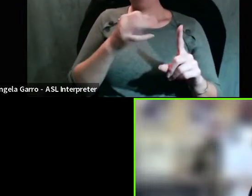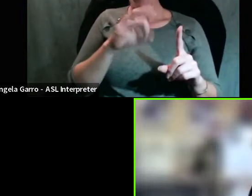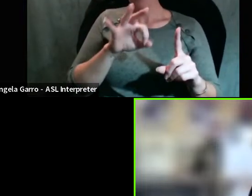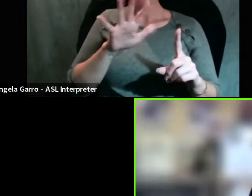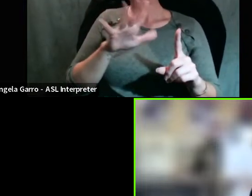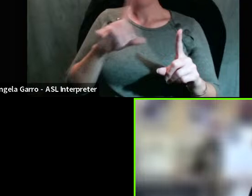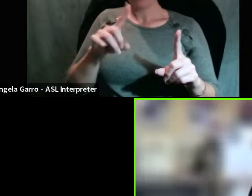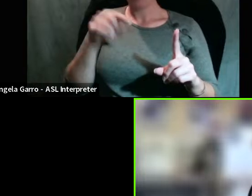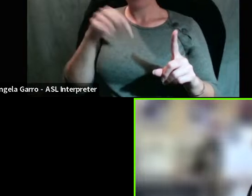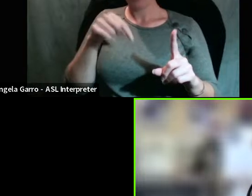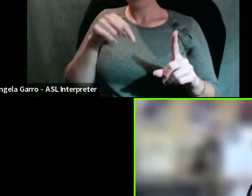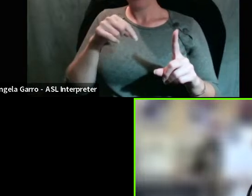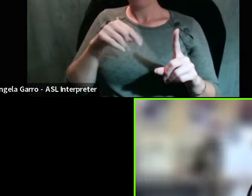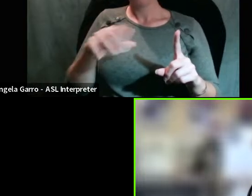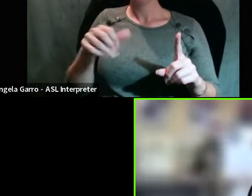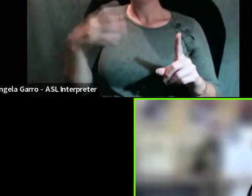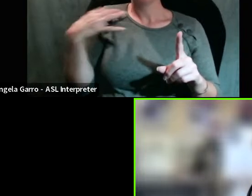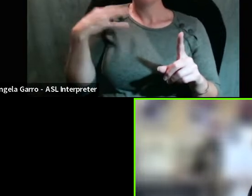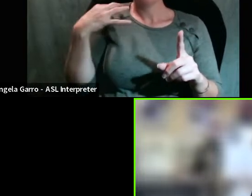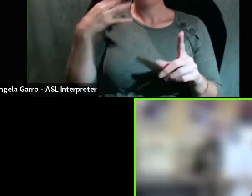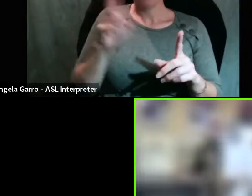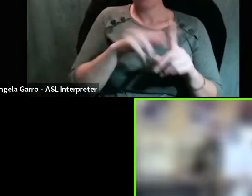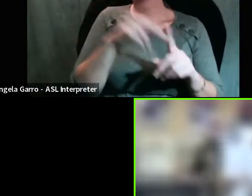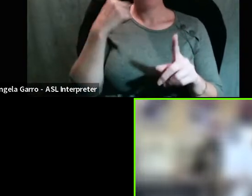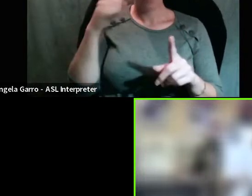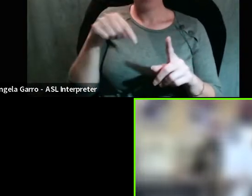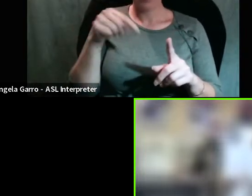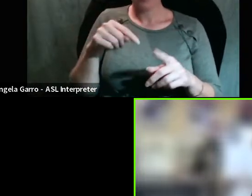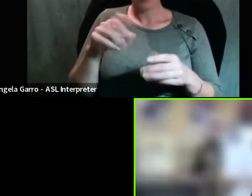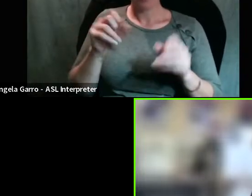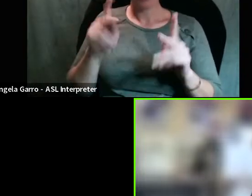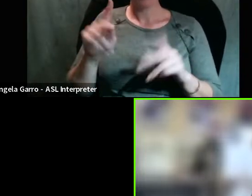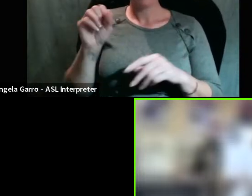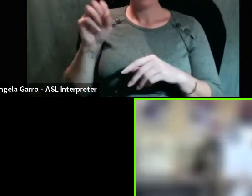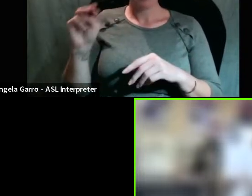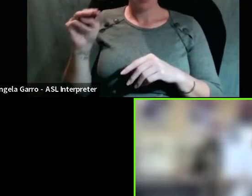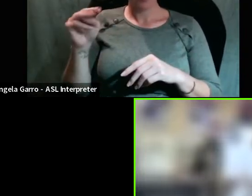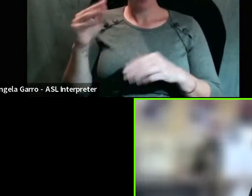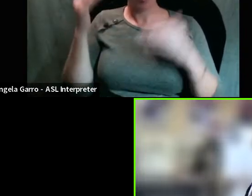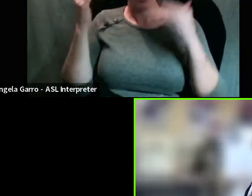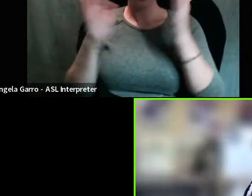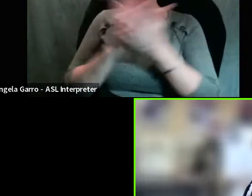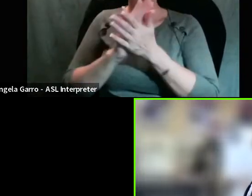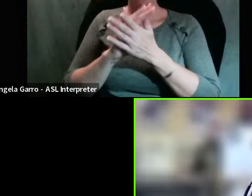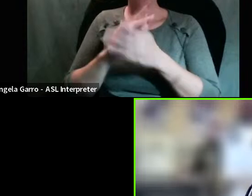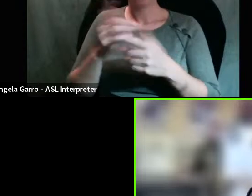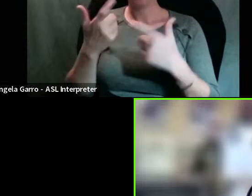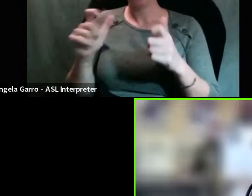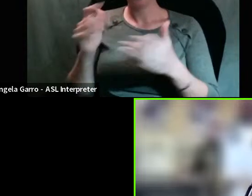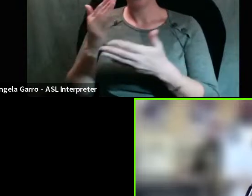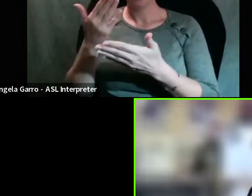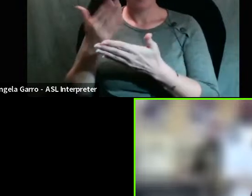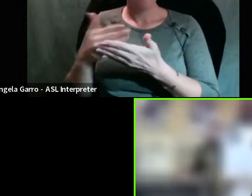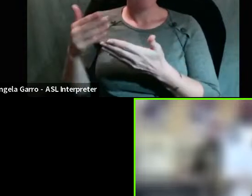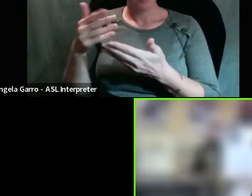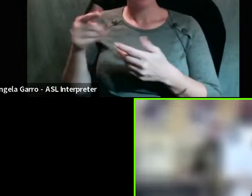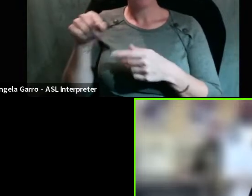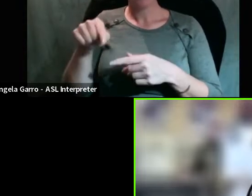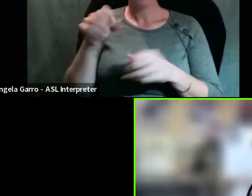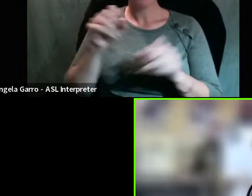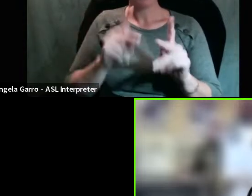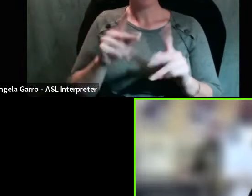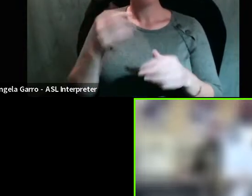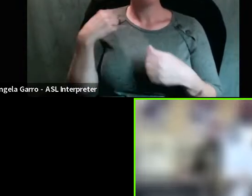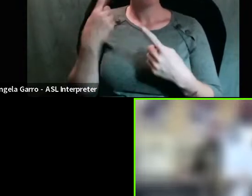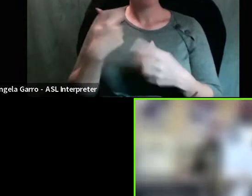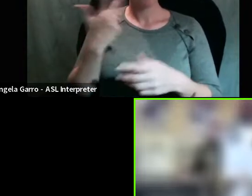to apply for this opportunity. San Mateo Adult School was a huge factor for this opportunity. So far, we've had 3